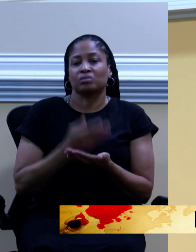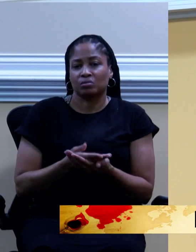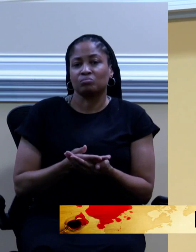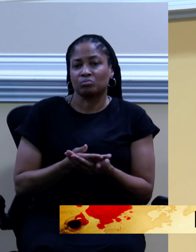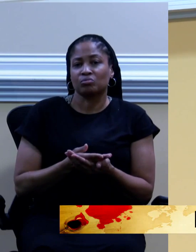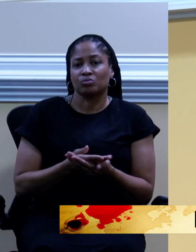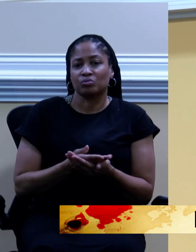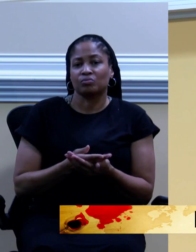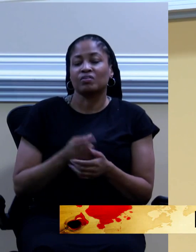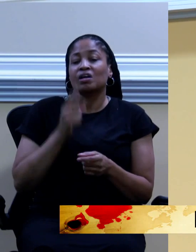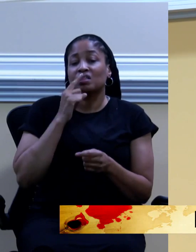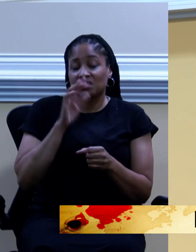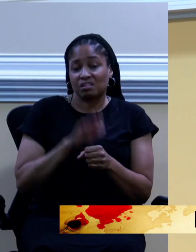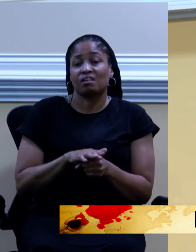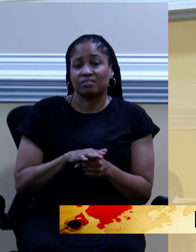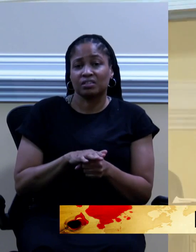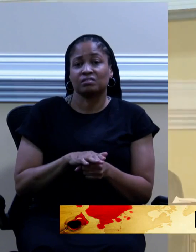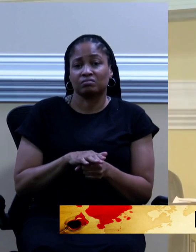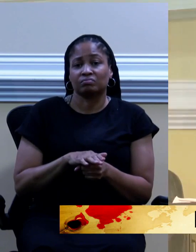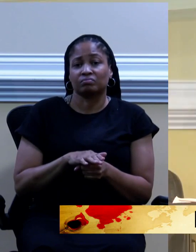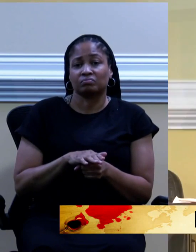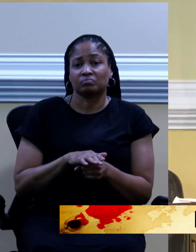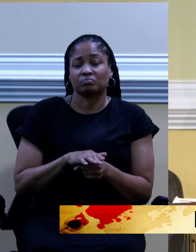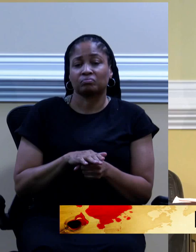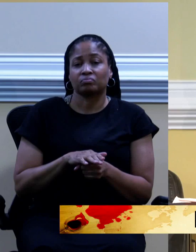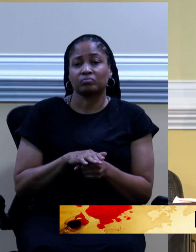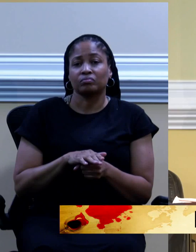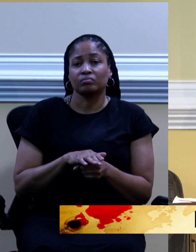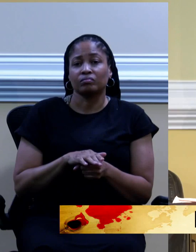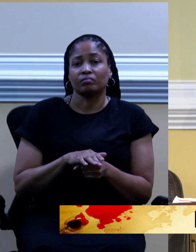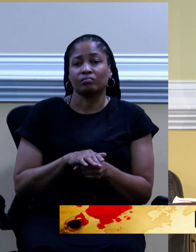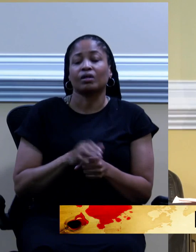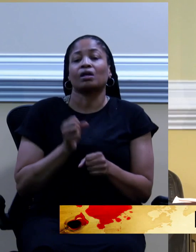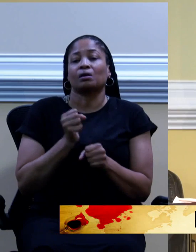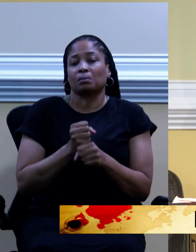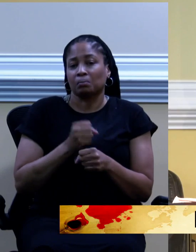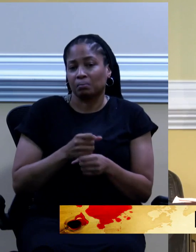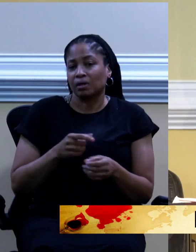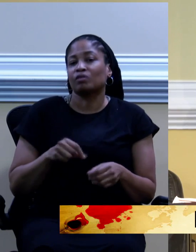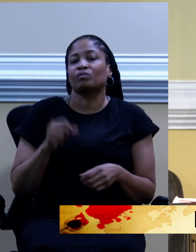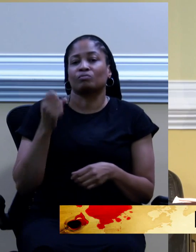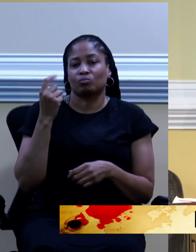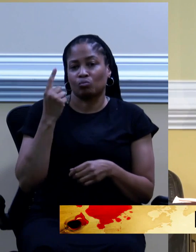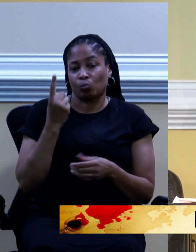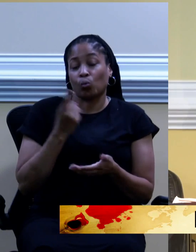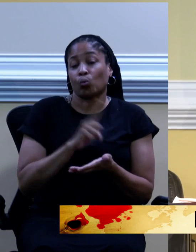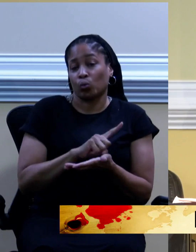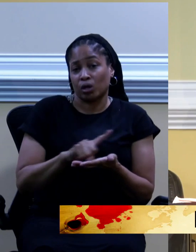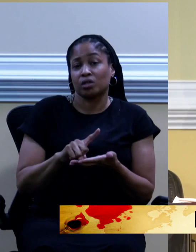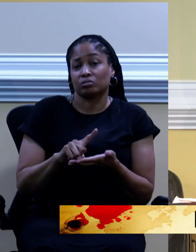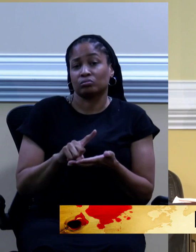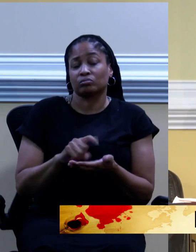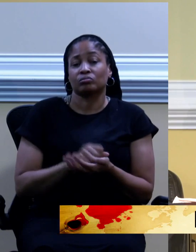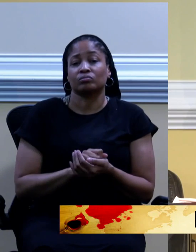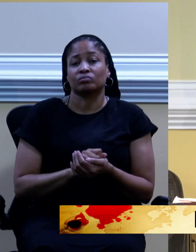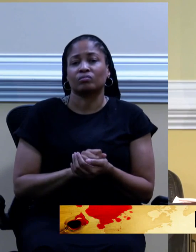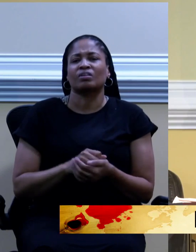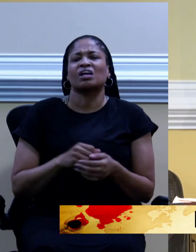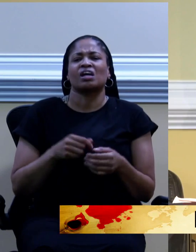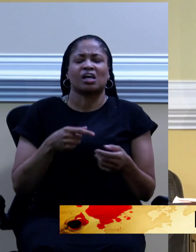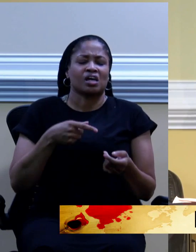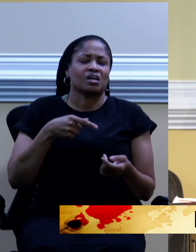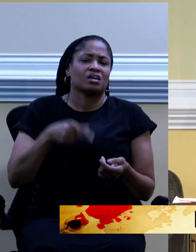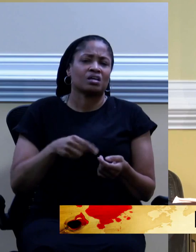make. Confirm. He's going to confirm the covenant with many for 1 week. Because they're teaching right now that this is talking about the Antichrist. He's going to